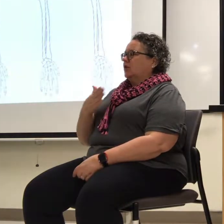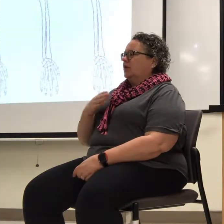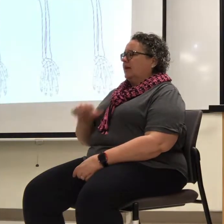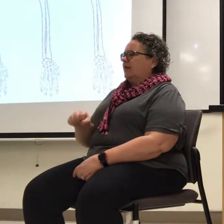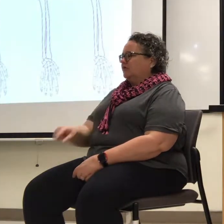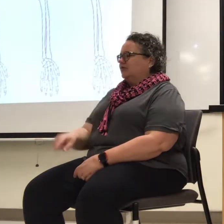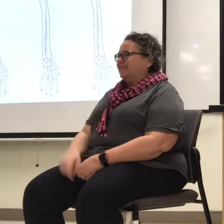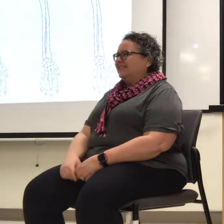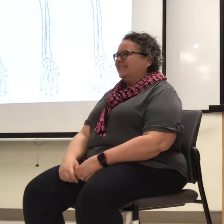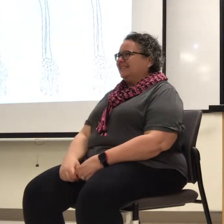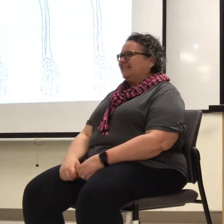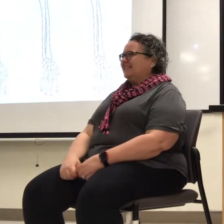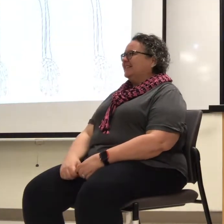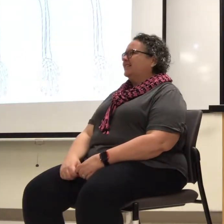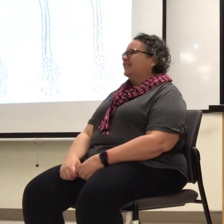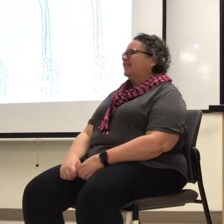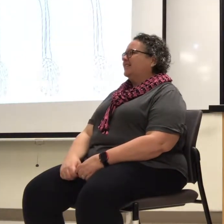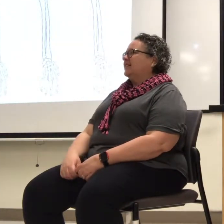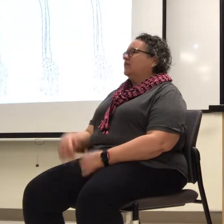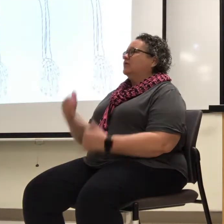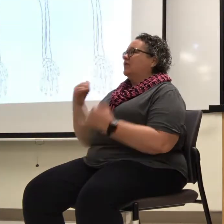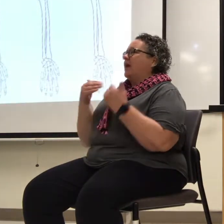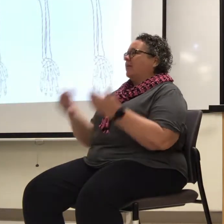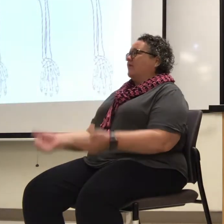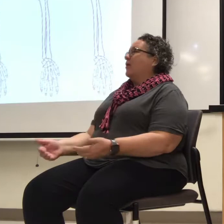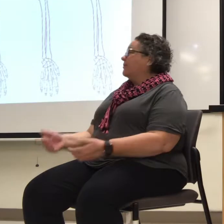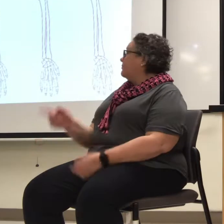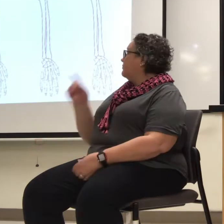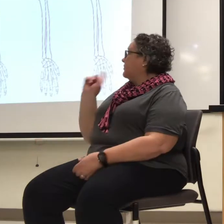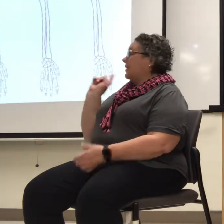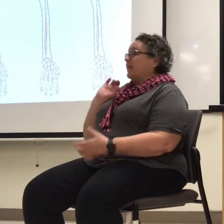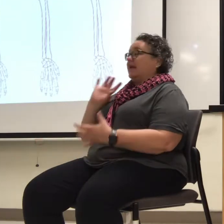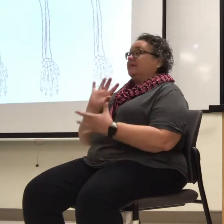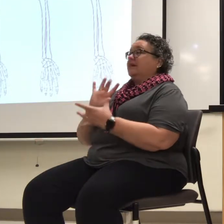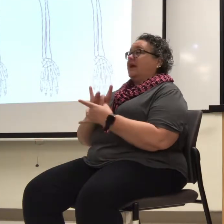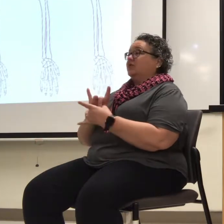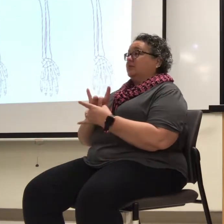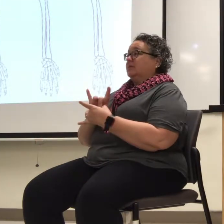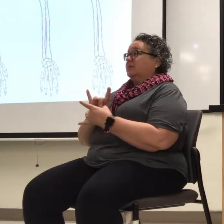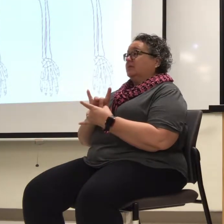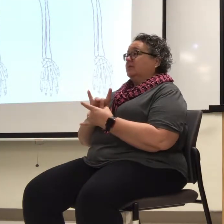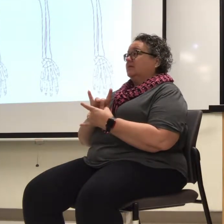Let's see here. So let's move on. The attachments.